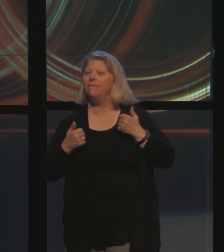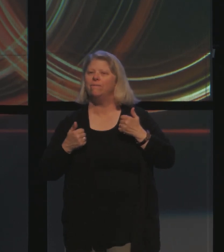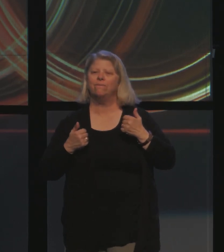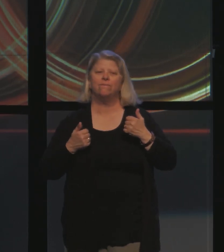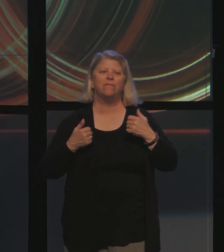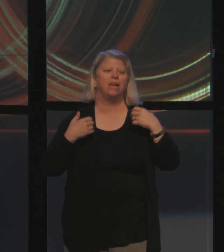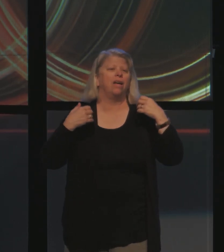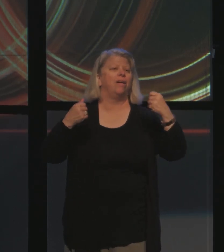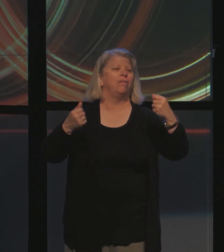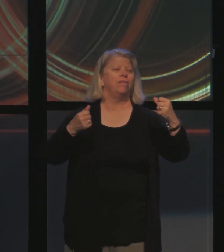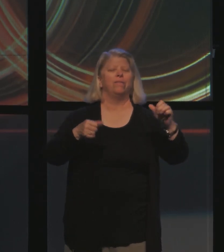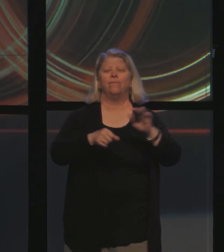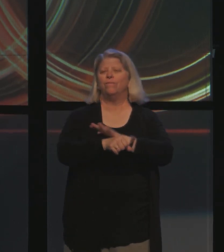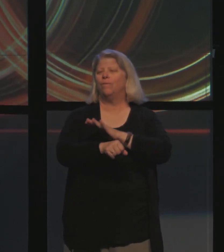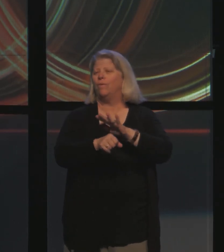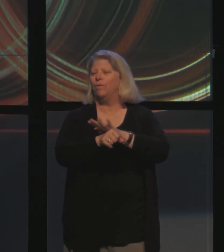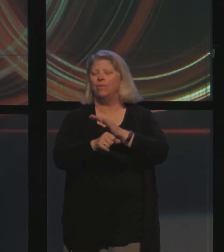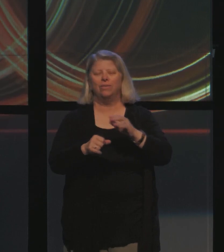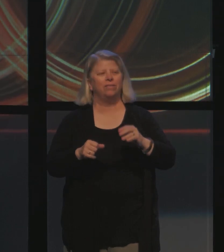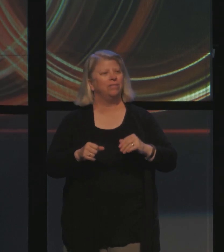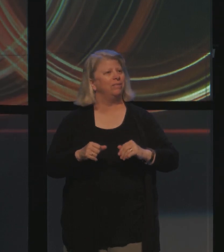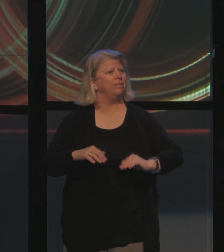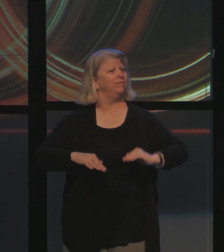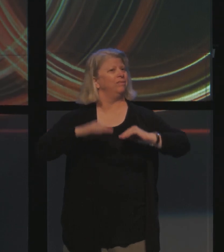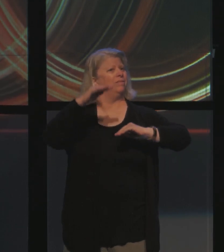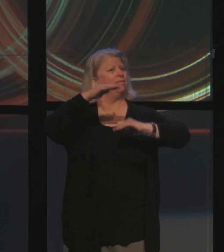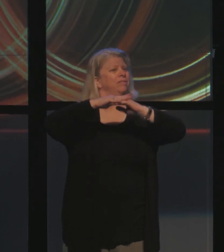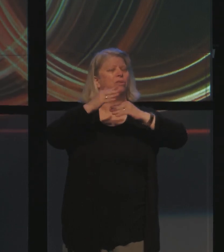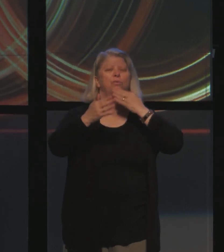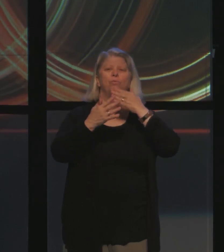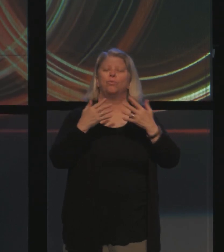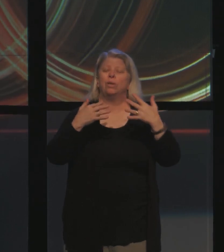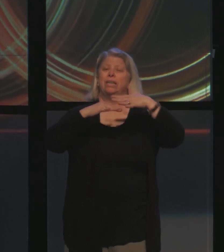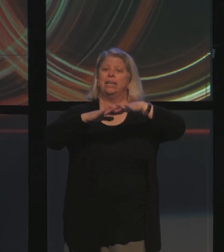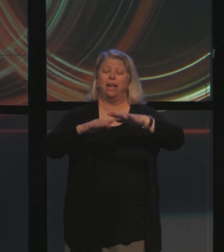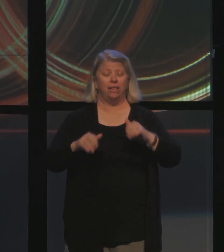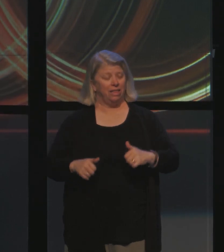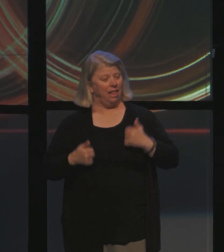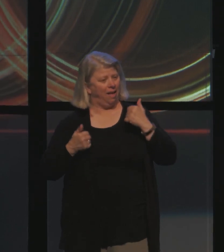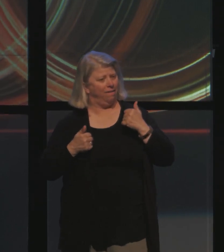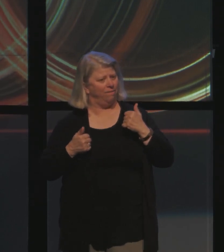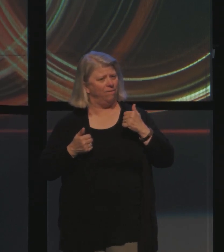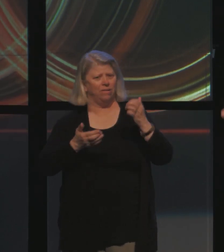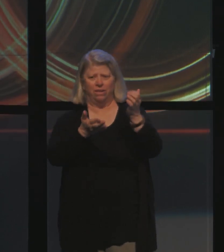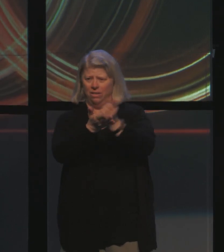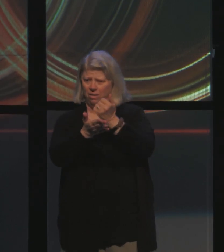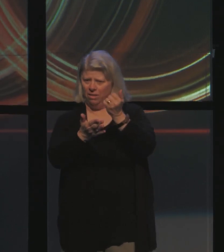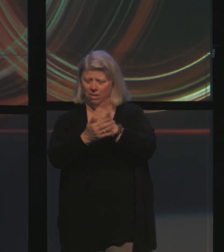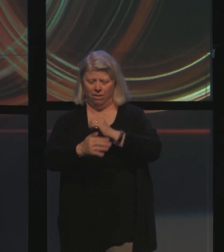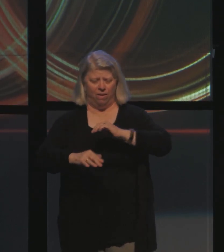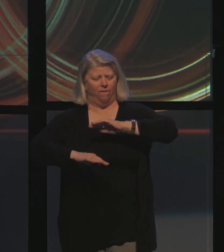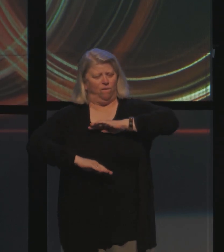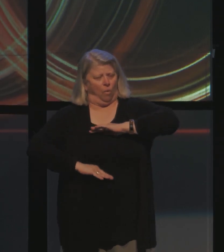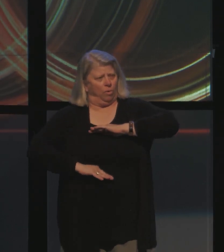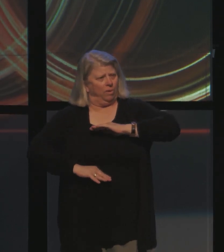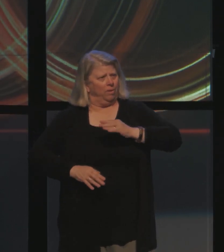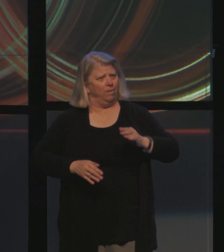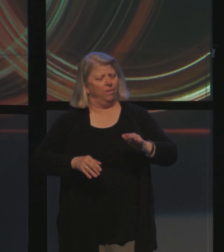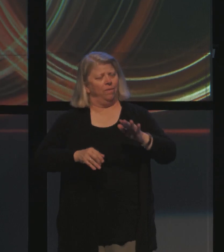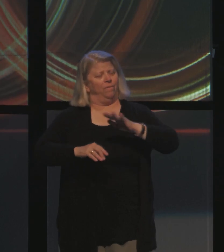fullest. I find this to be a great intersection. How do I have life to the fullest? Well, I think about the fullness of my